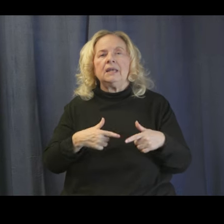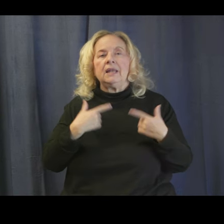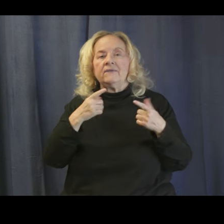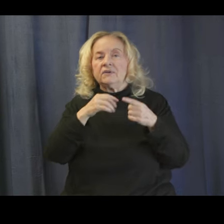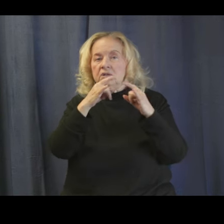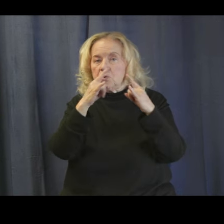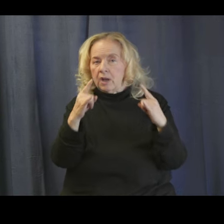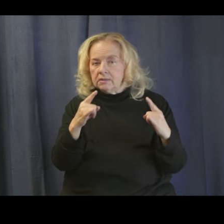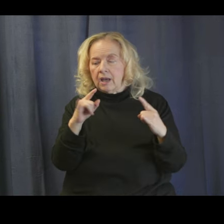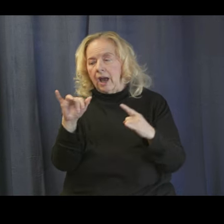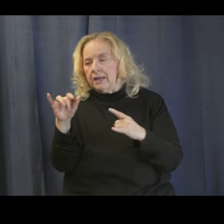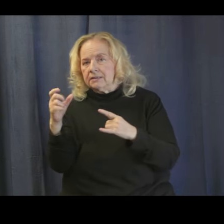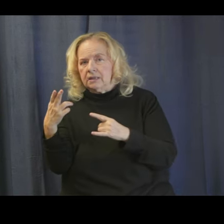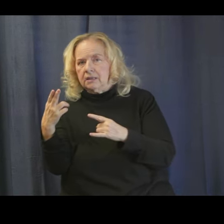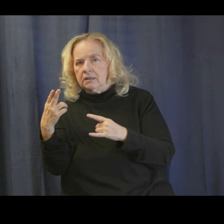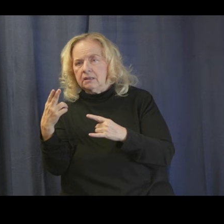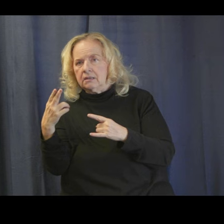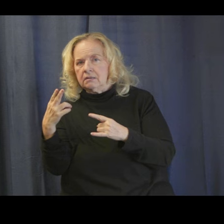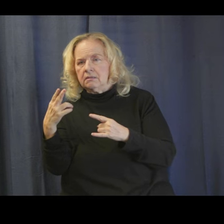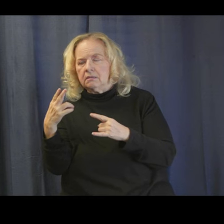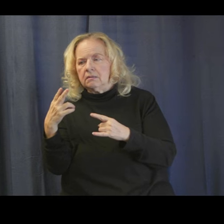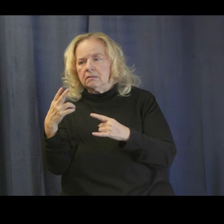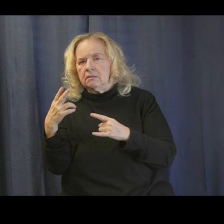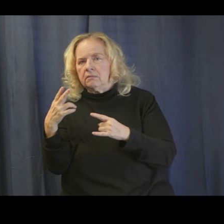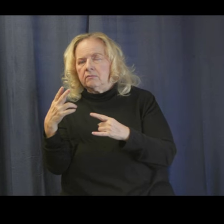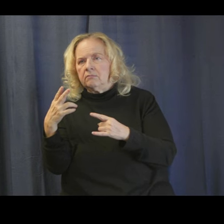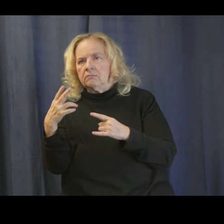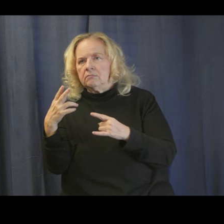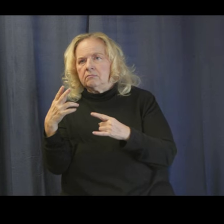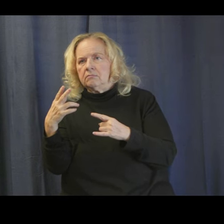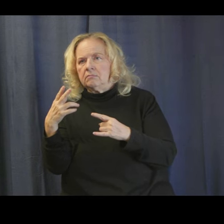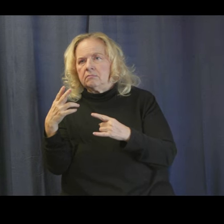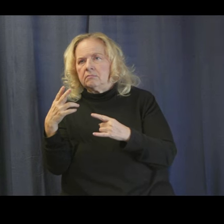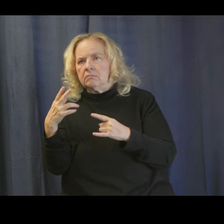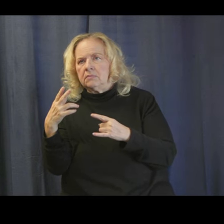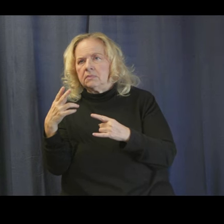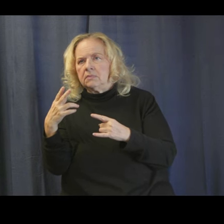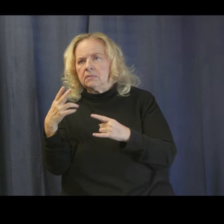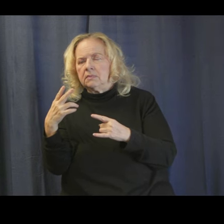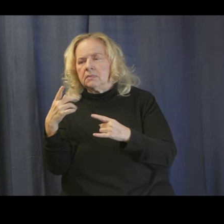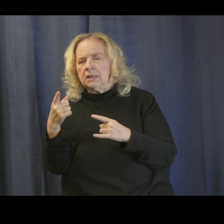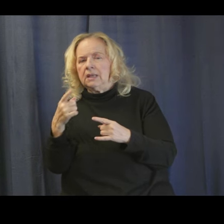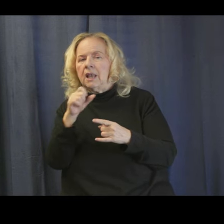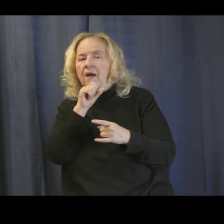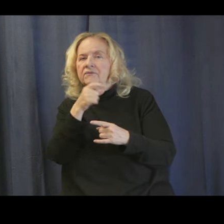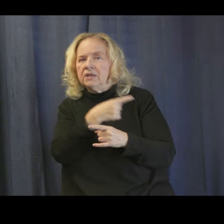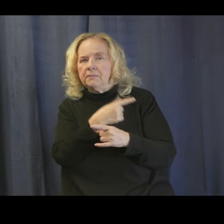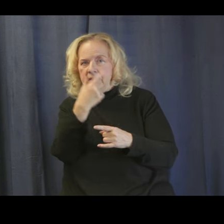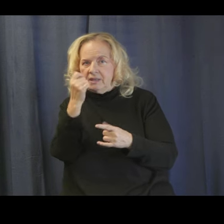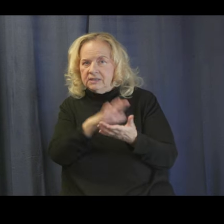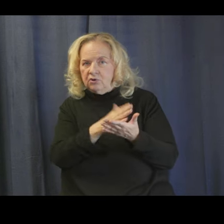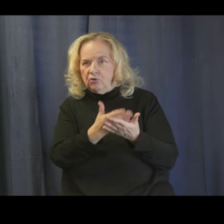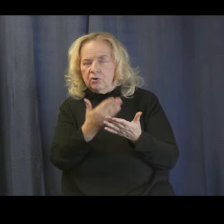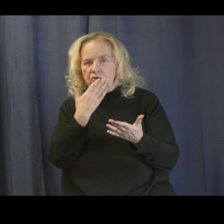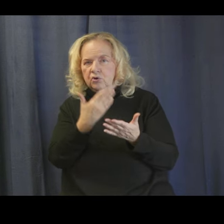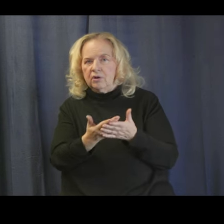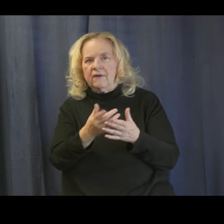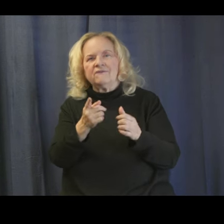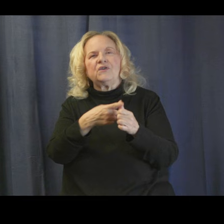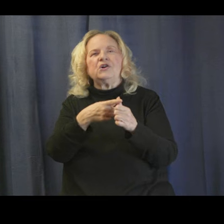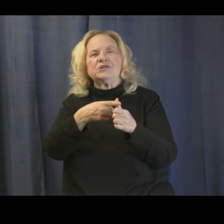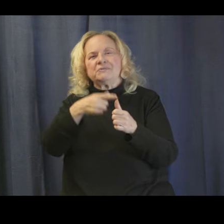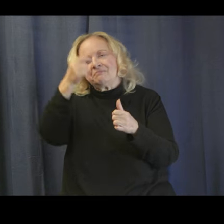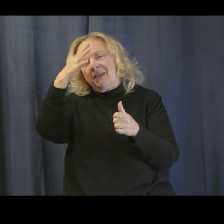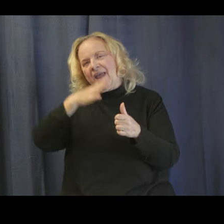dwelt in tents, whereas Isaac loved Esau because of how he cooked. The first male